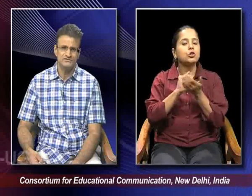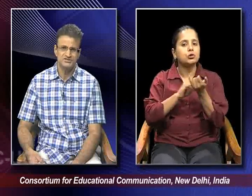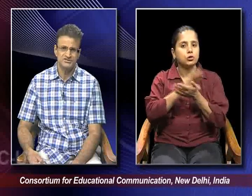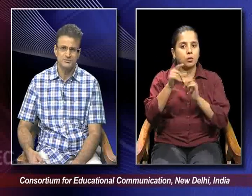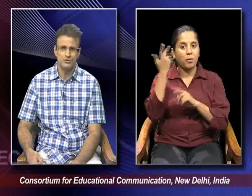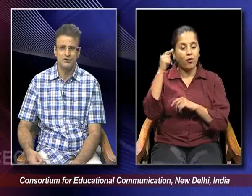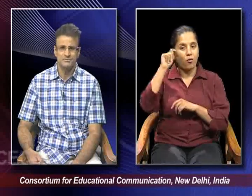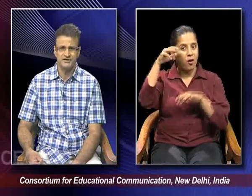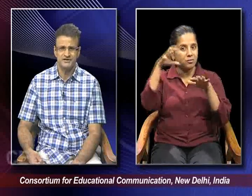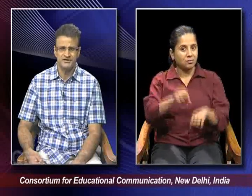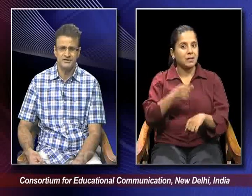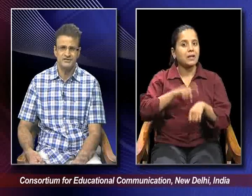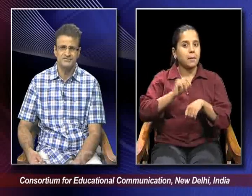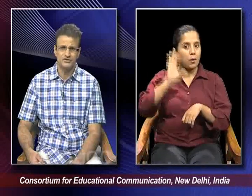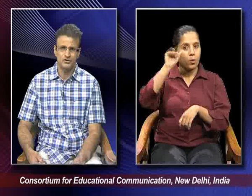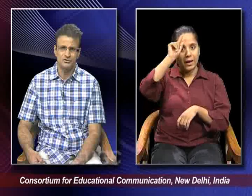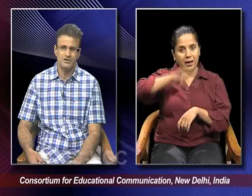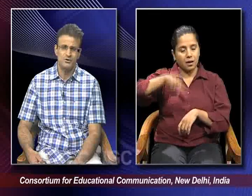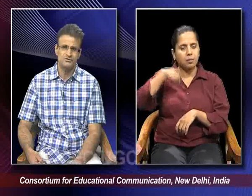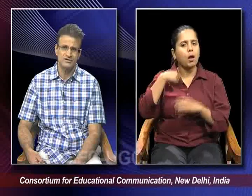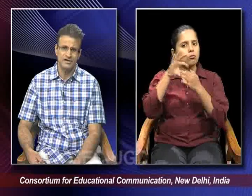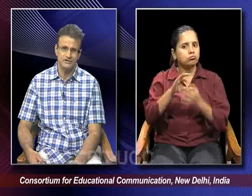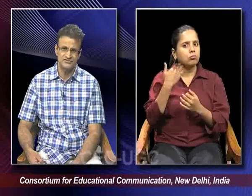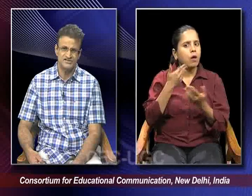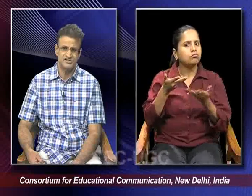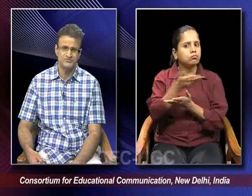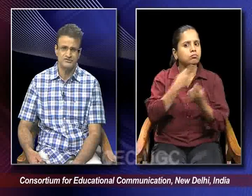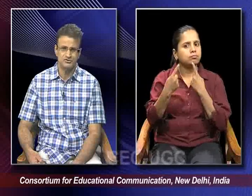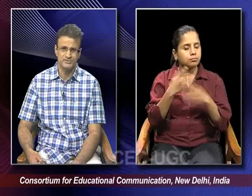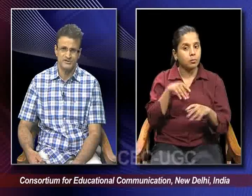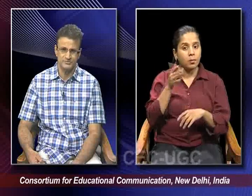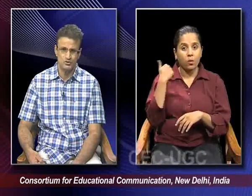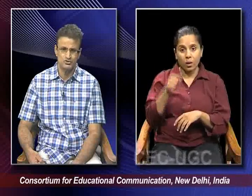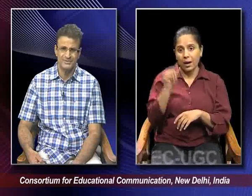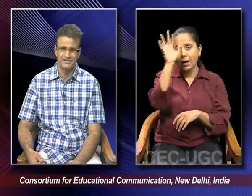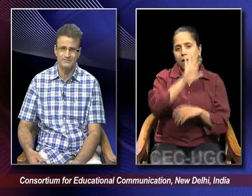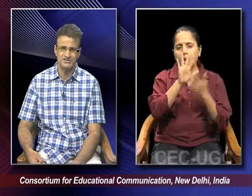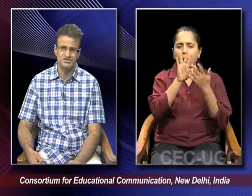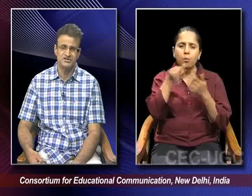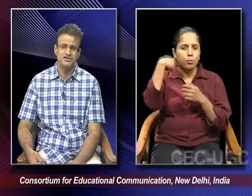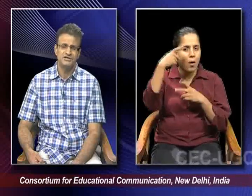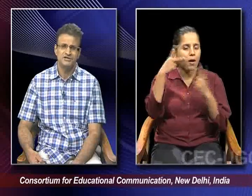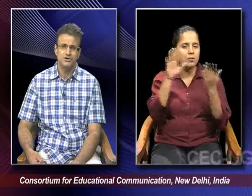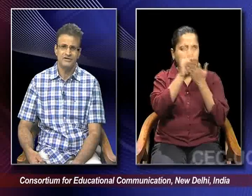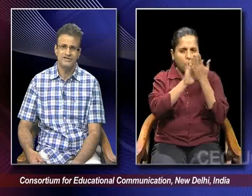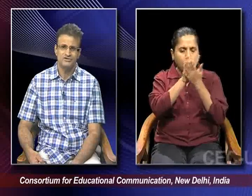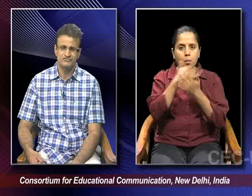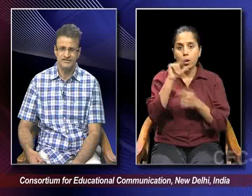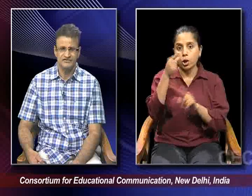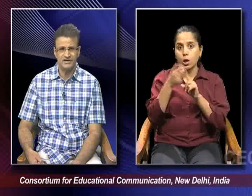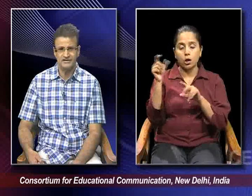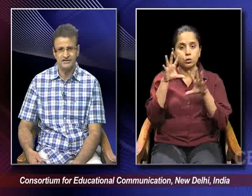film censorship, colonial period in India, we talked about the kind of censorship which was being imposed by the British in the context